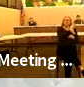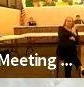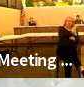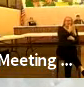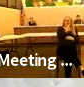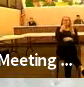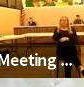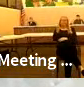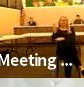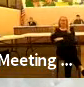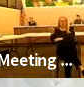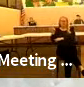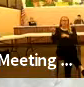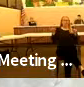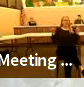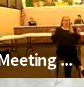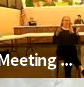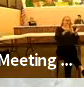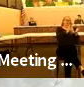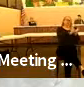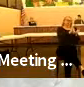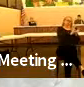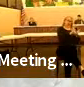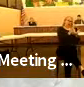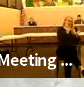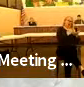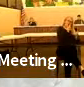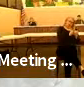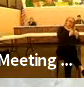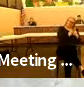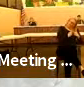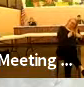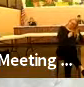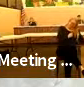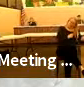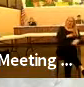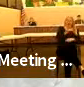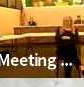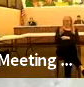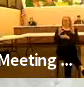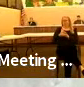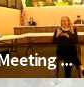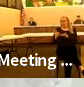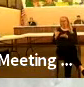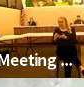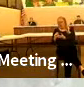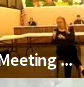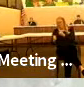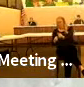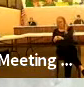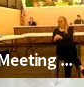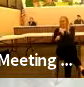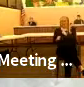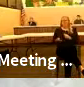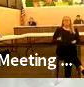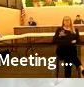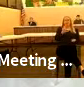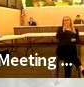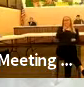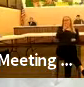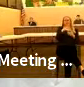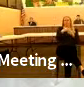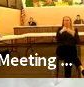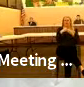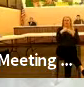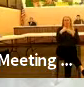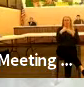those cars, the developer is required to pay $800 into that fund. And then that fund can then be